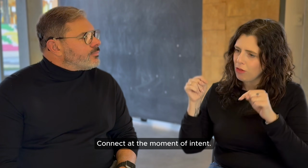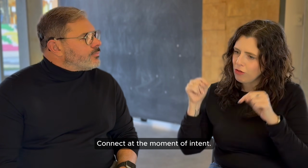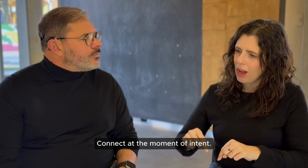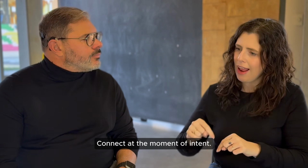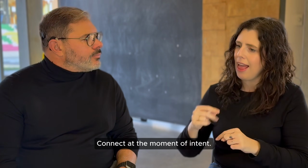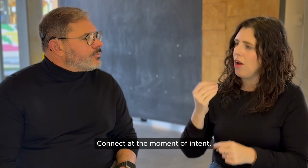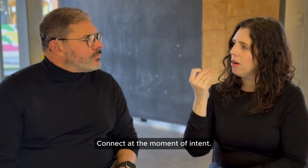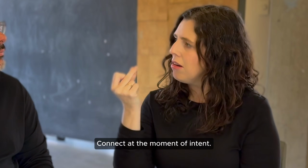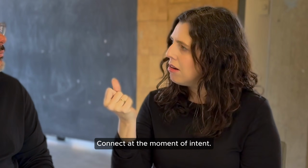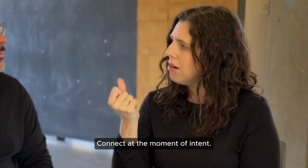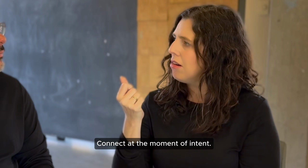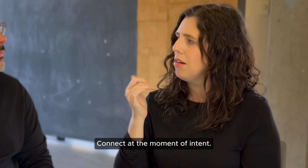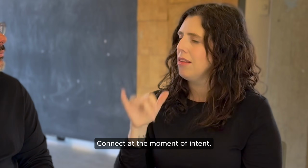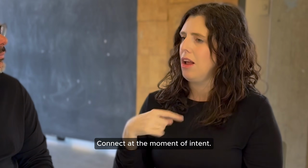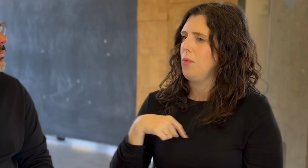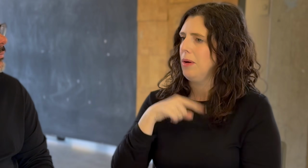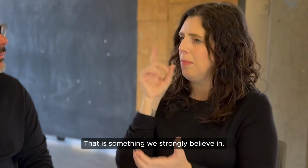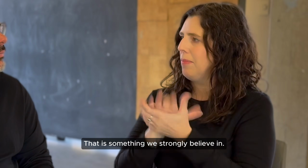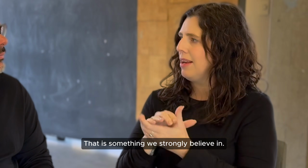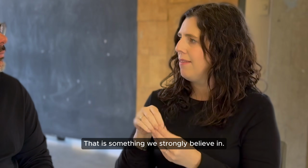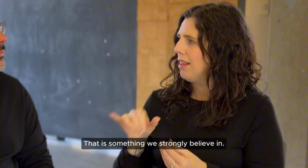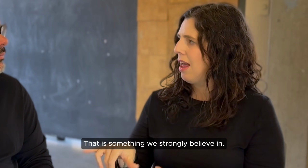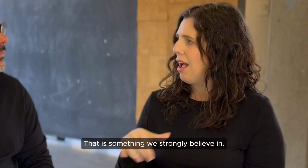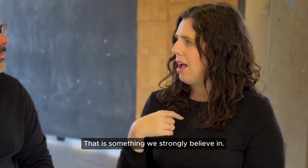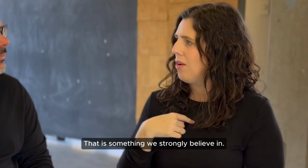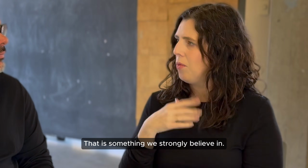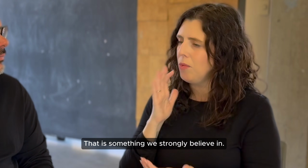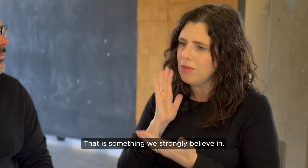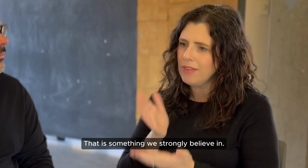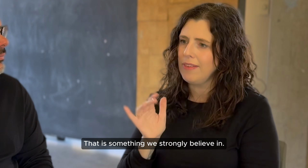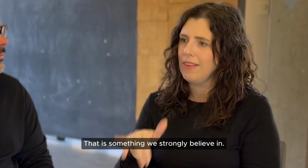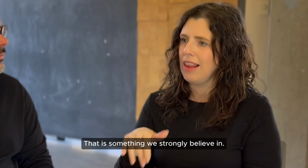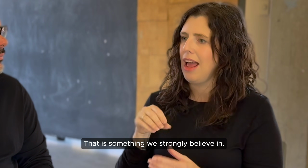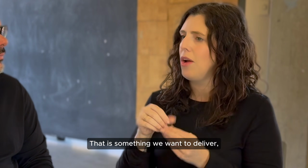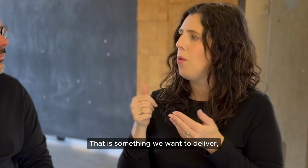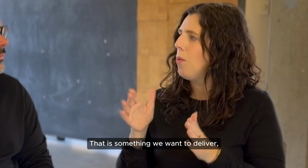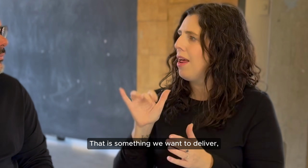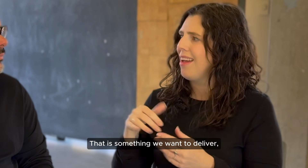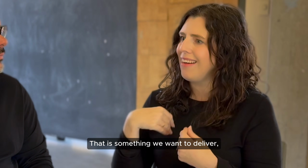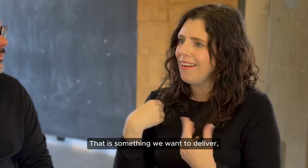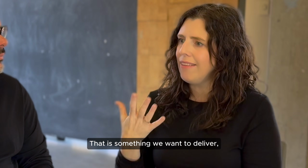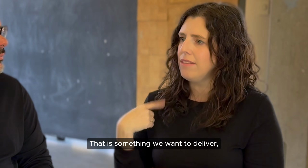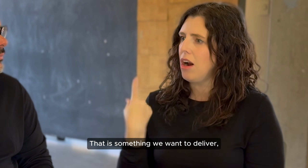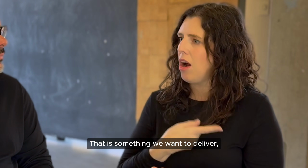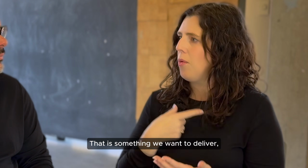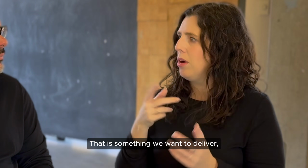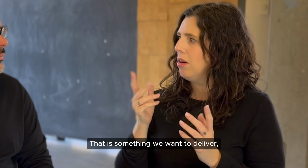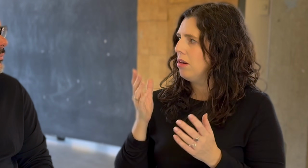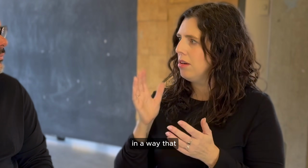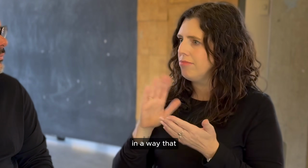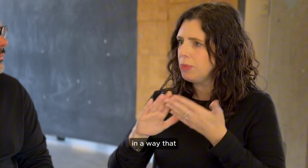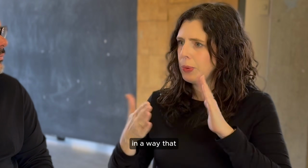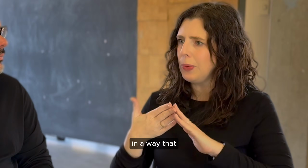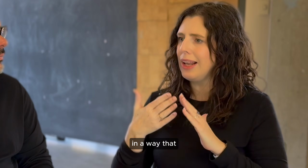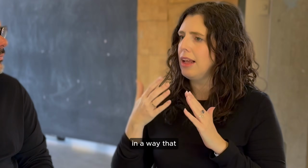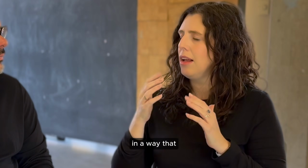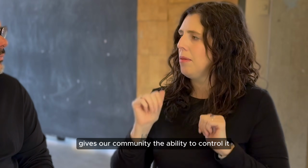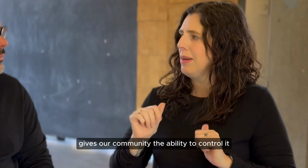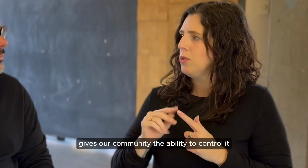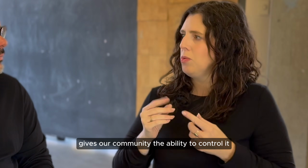connect at the moment of intent. That's something we strongly believe in. That's something we want to deliver on. That, in a way, gives our